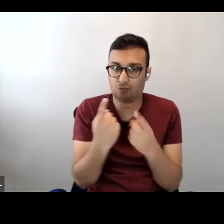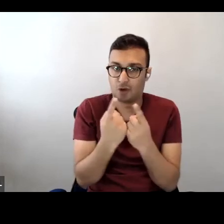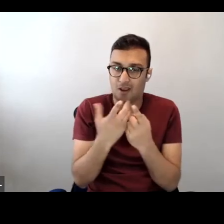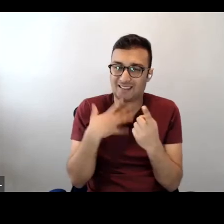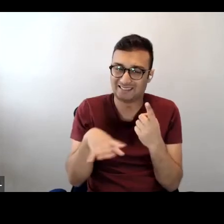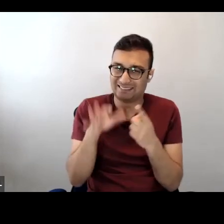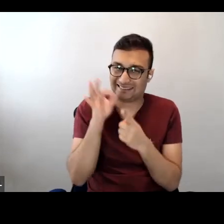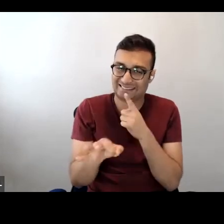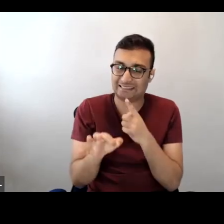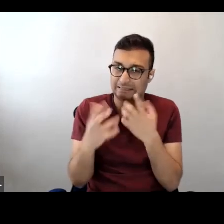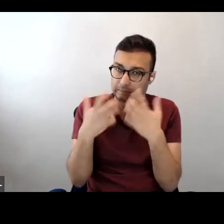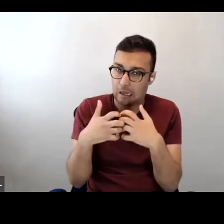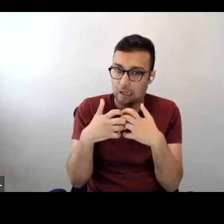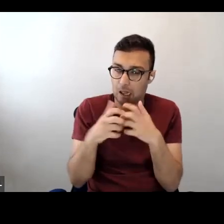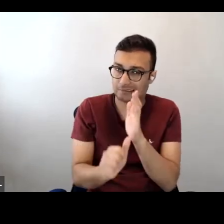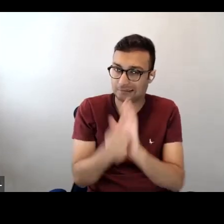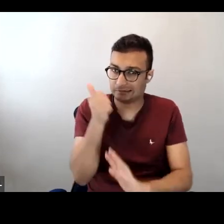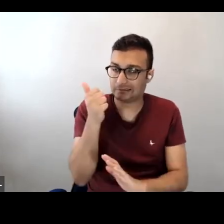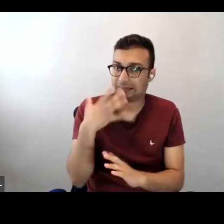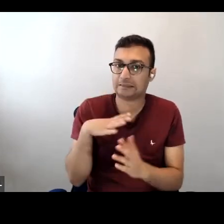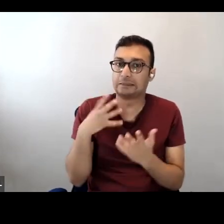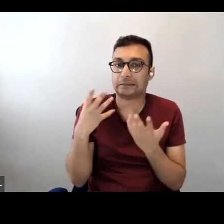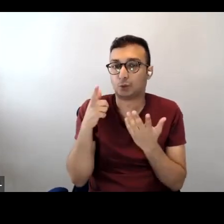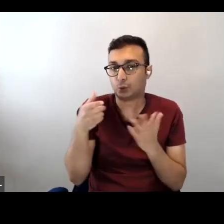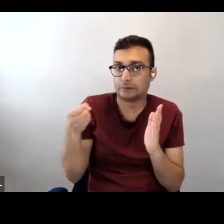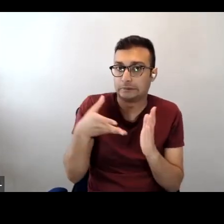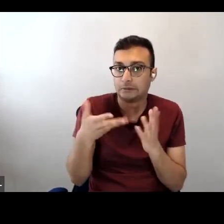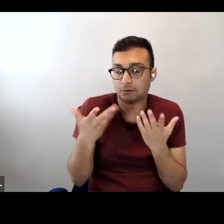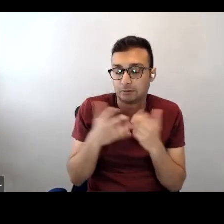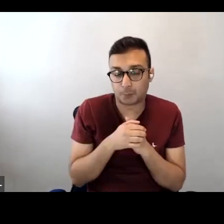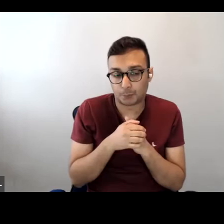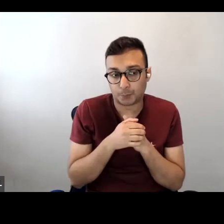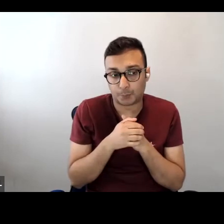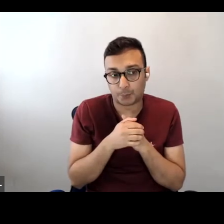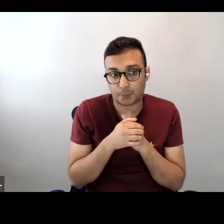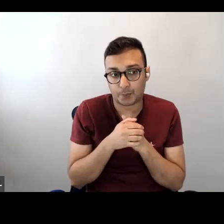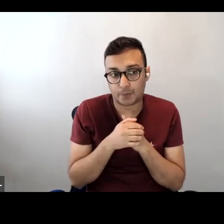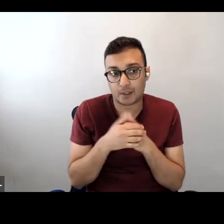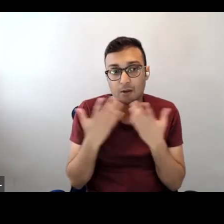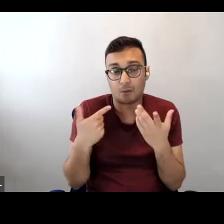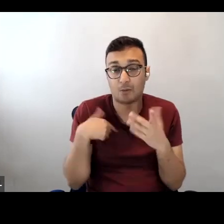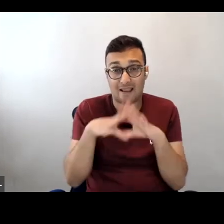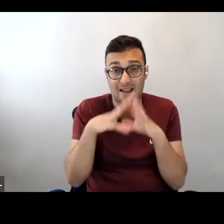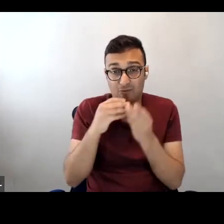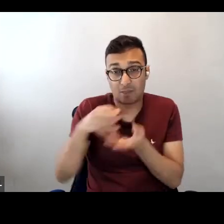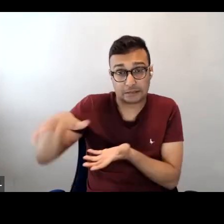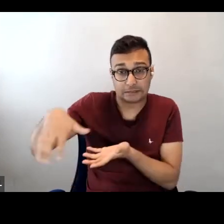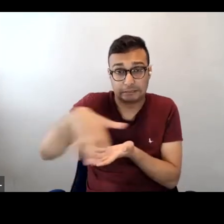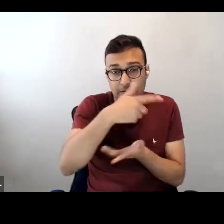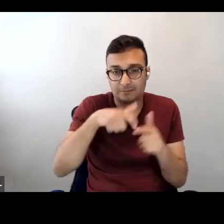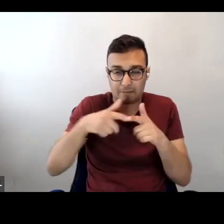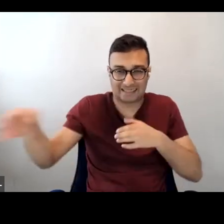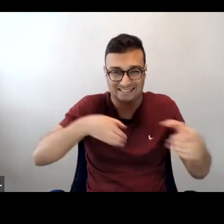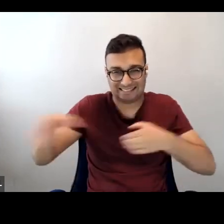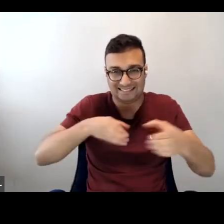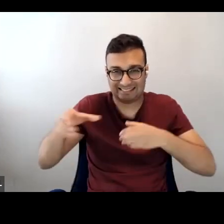specification for some of, but almost I can say for all of products. So we bring all these peoples and we